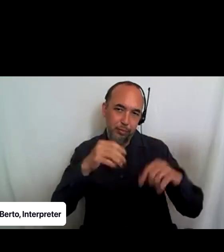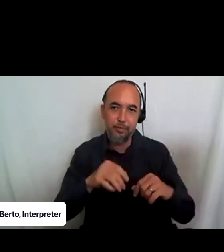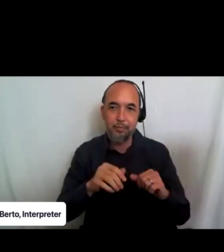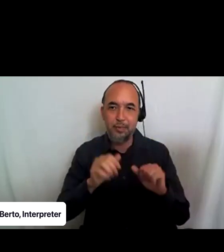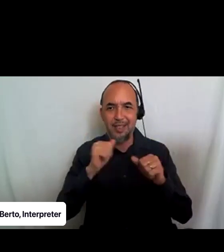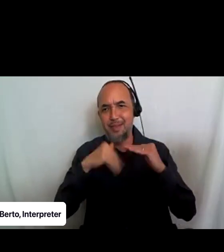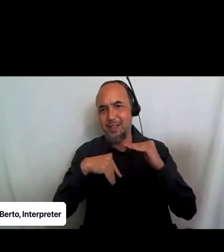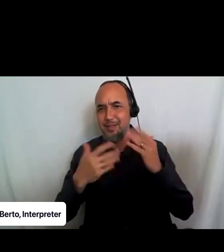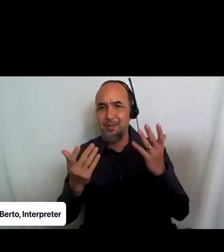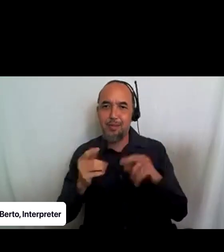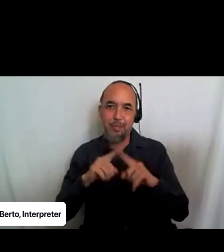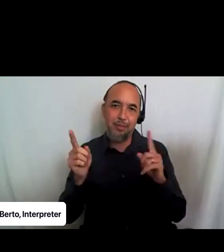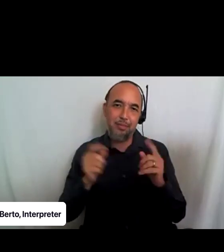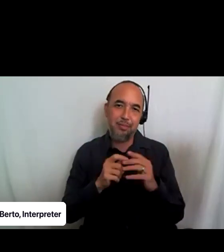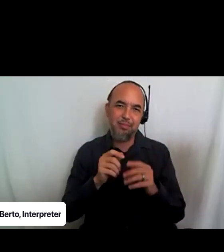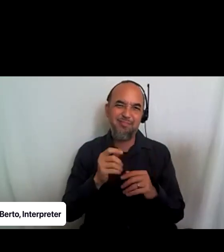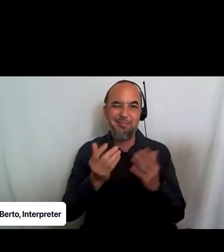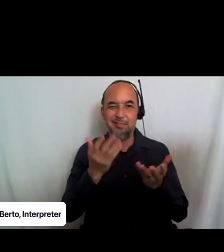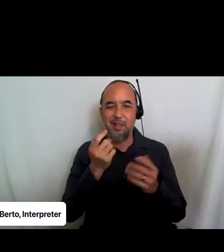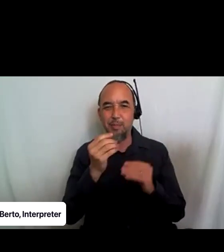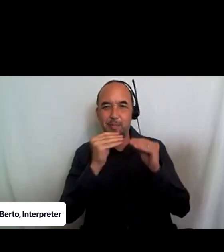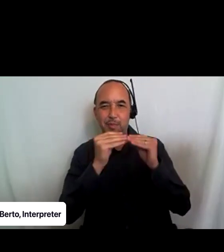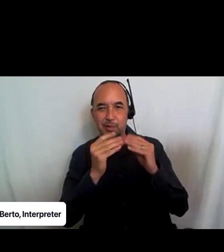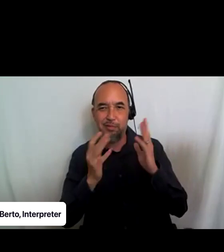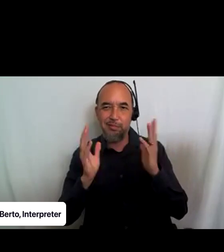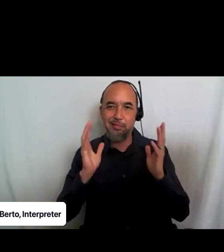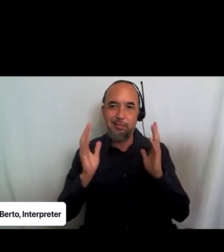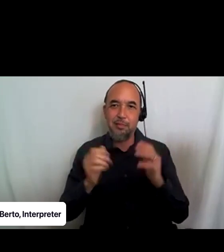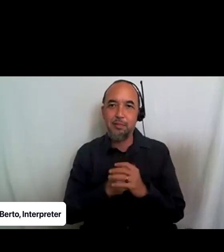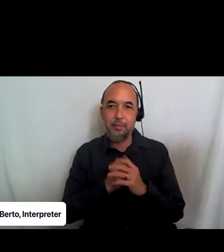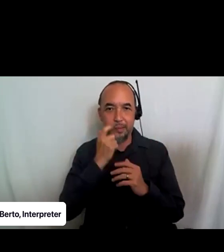this. This more than 70 grams. That's 100 grams.